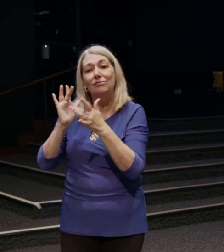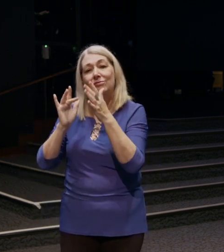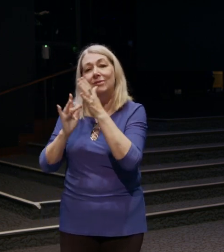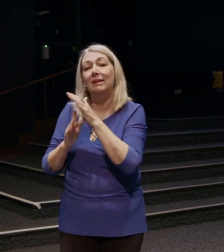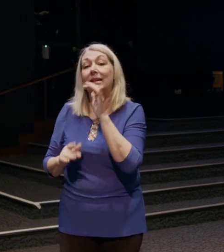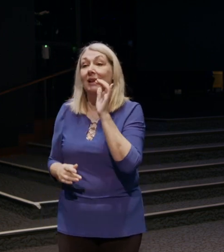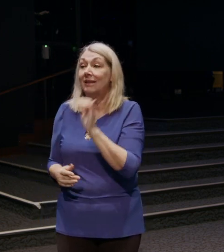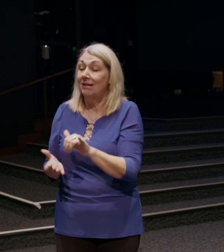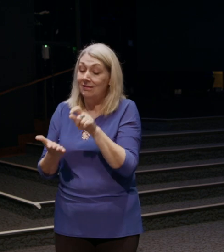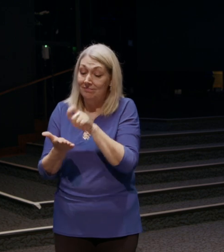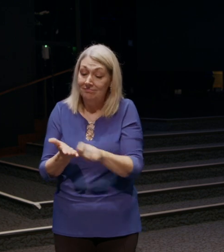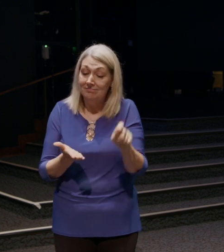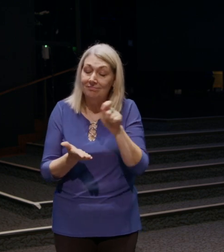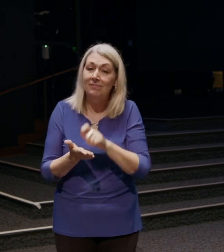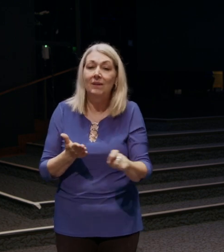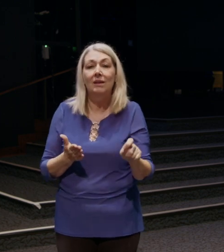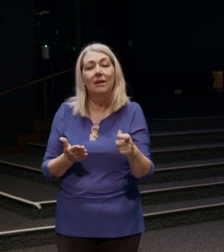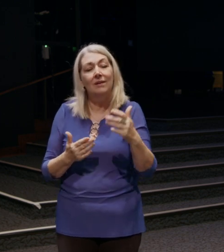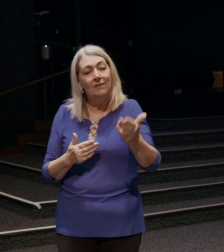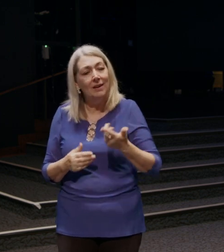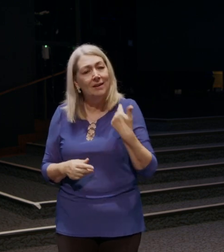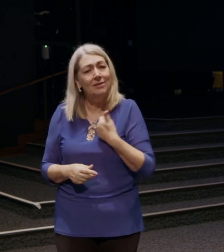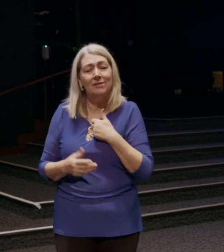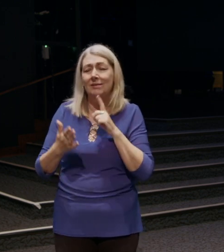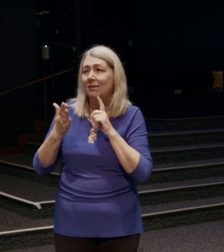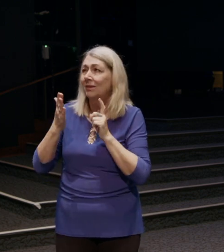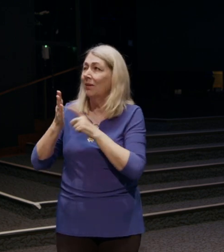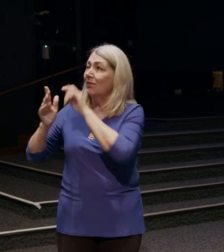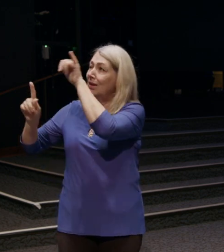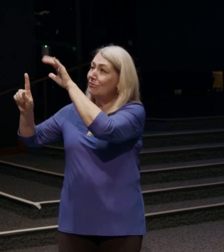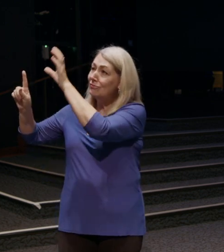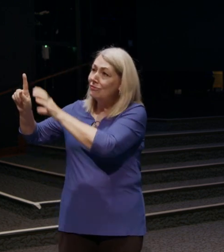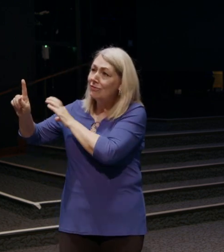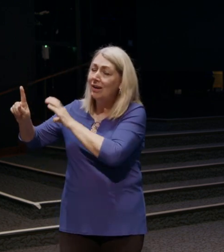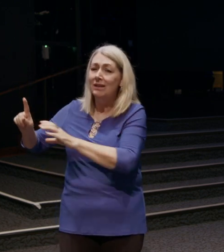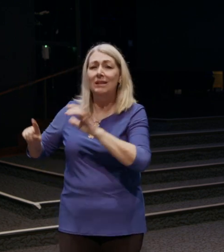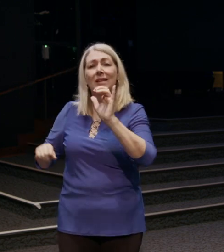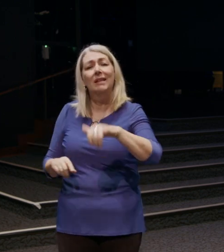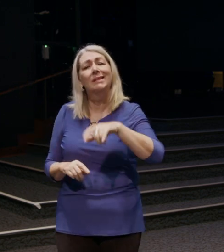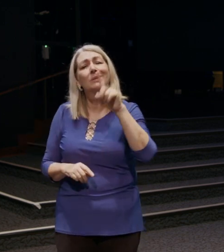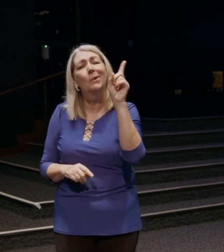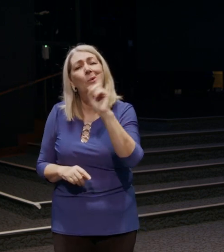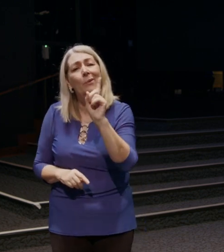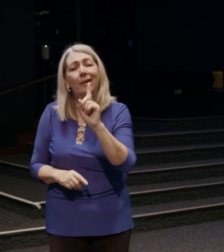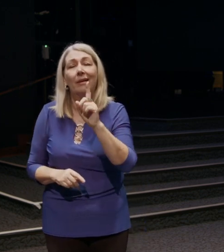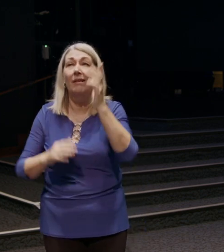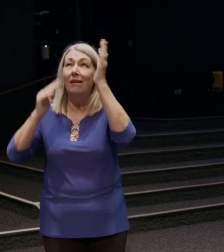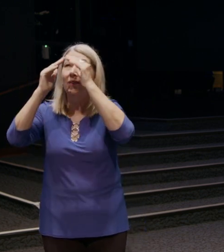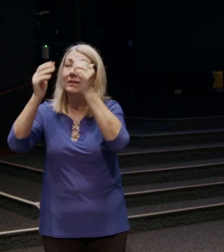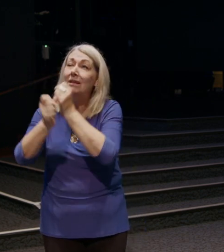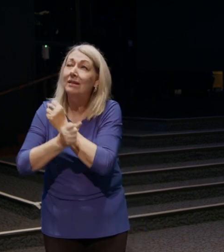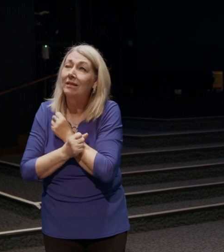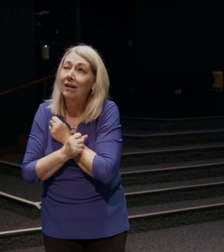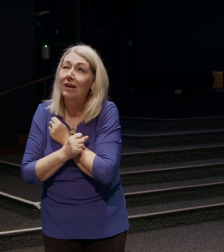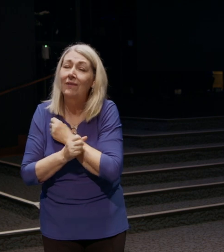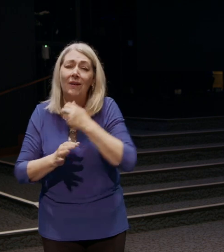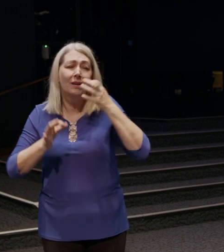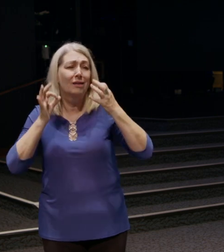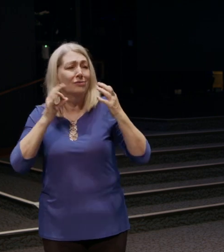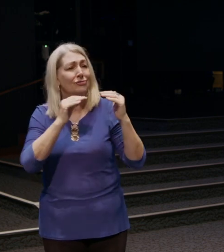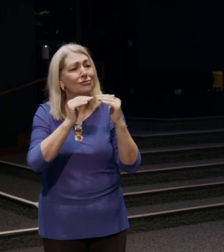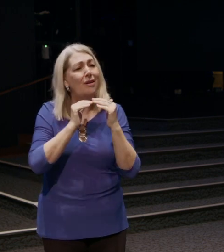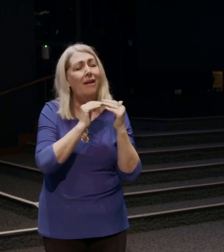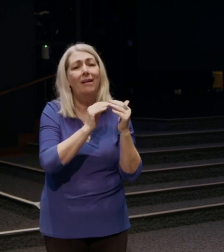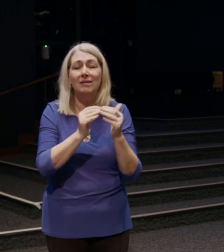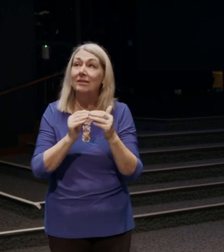is inviting us to see the cross as that place where heaven's love and heaven's justice meet. Can God